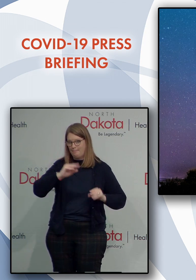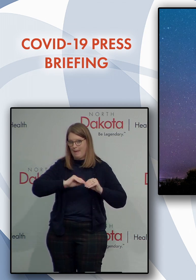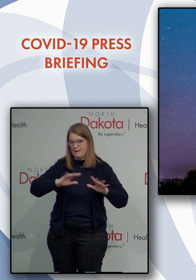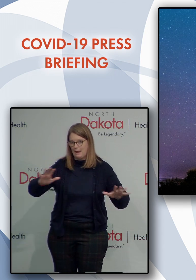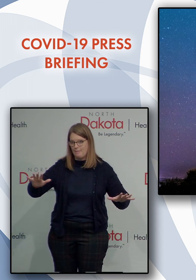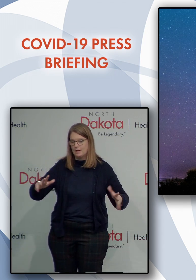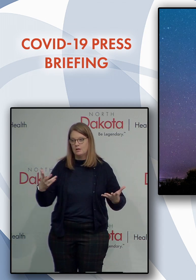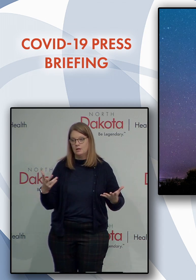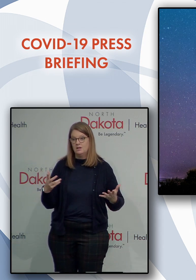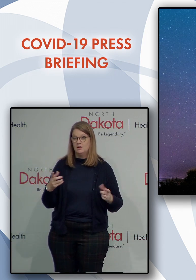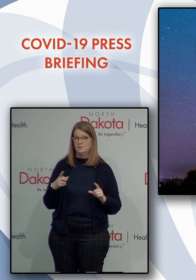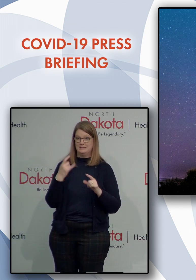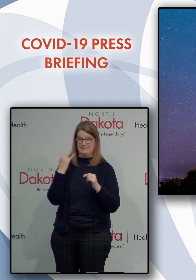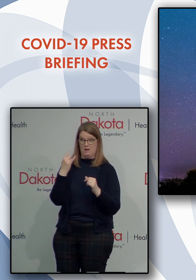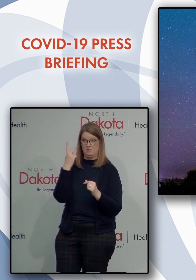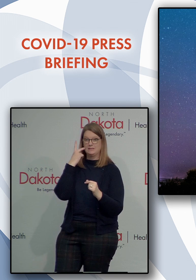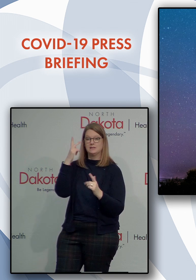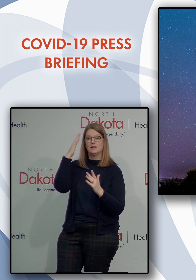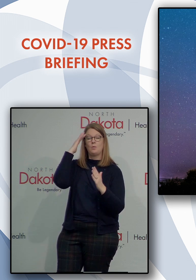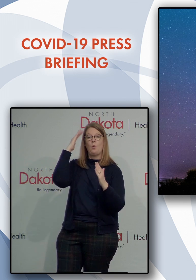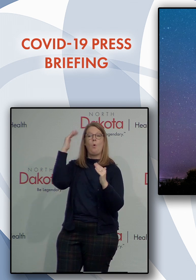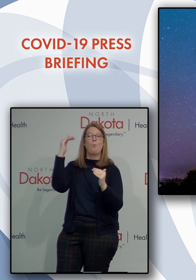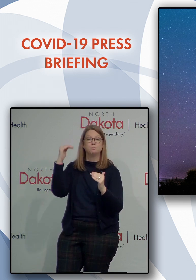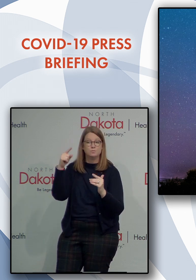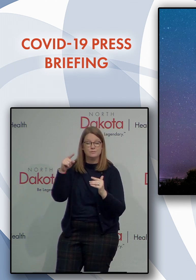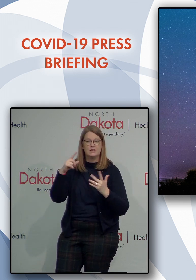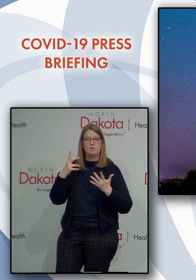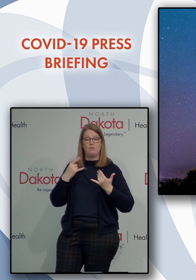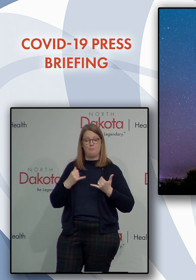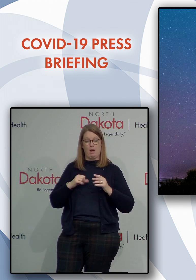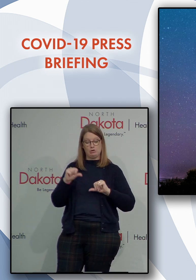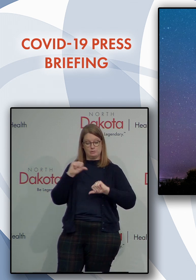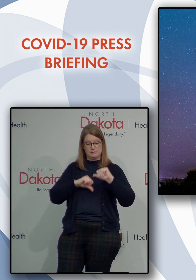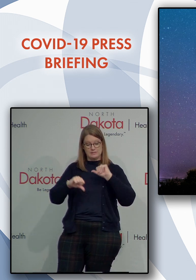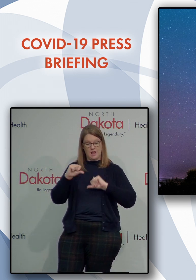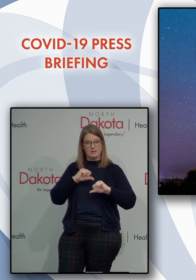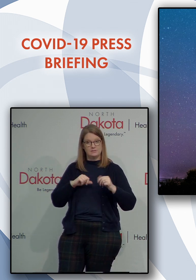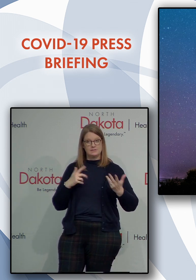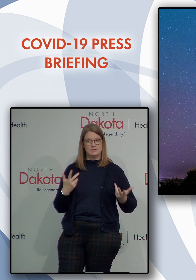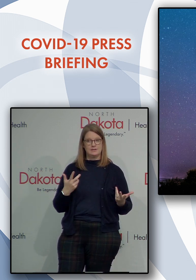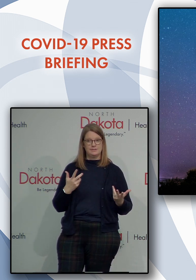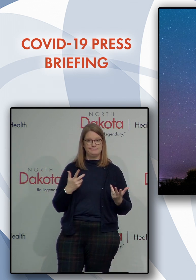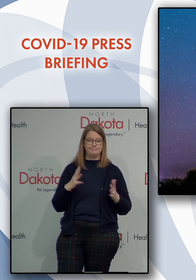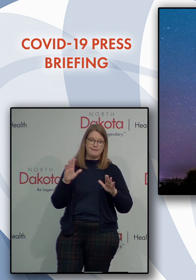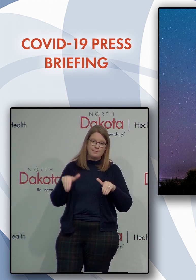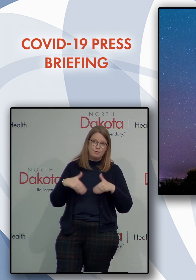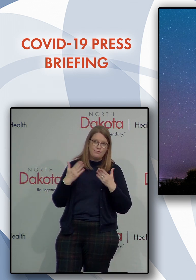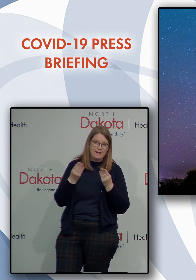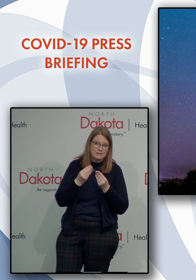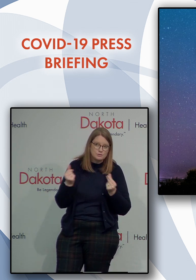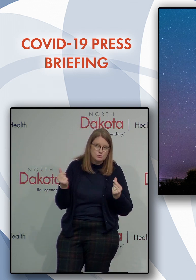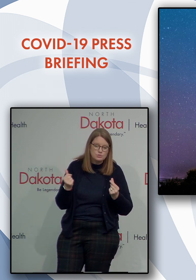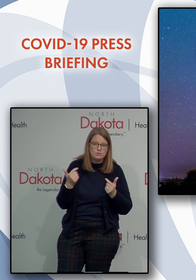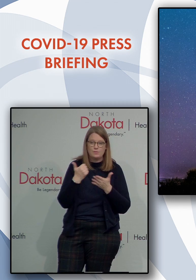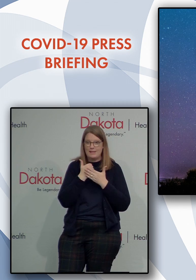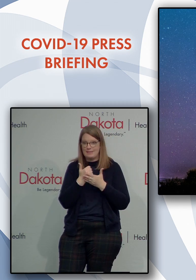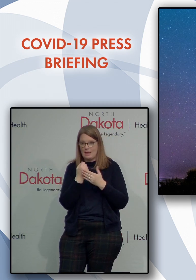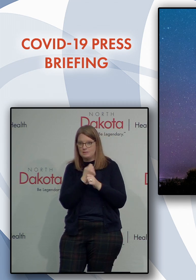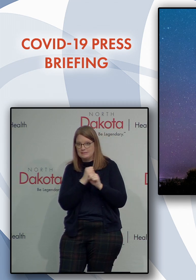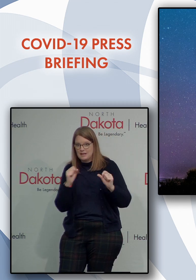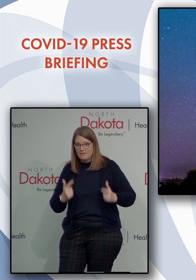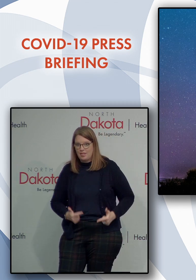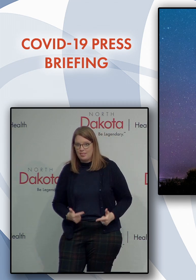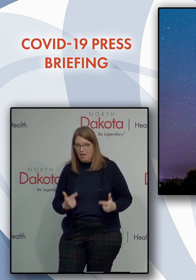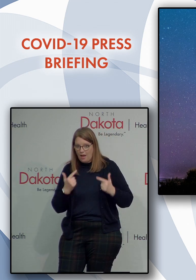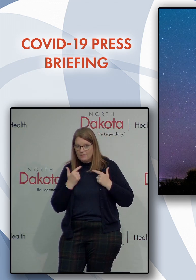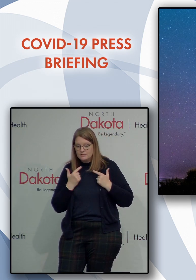the very positive hope of modern science providing a solution that will help save lives of people